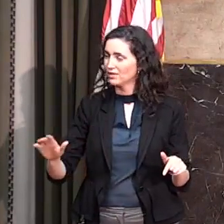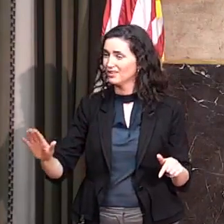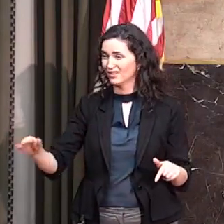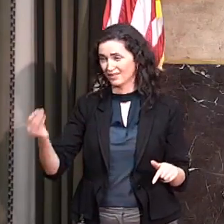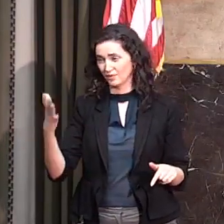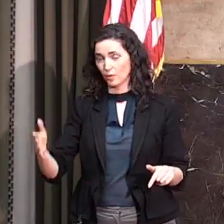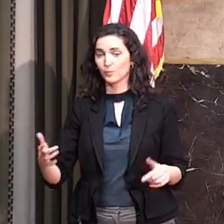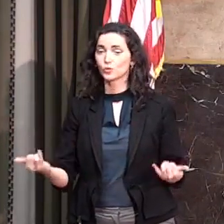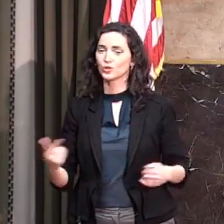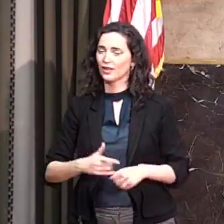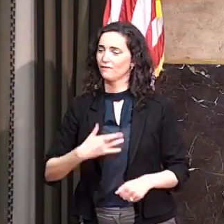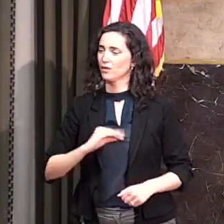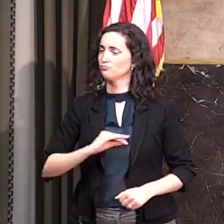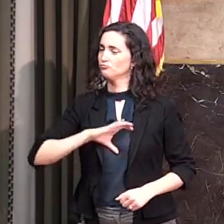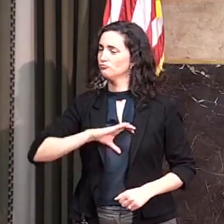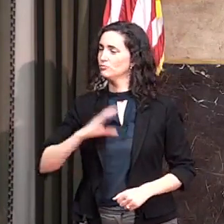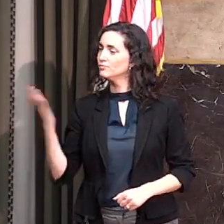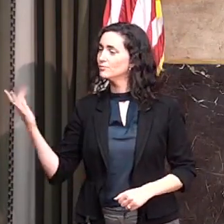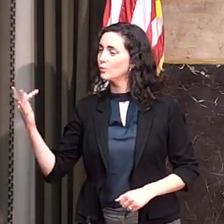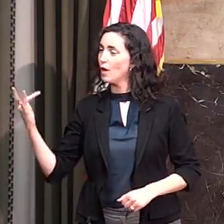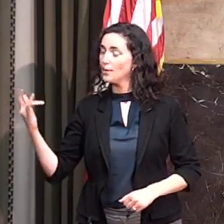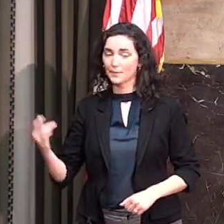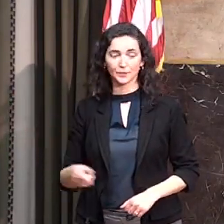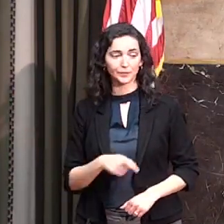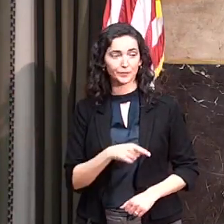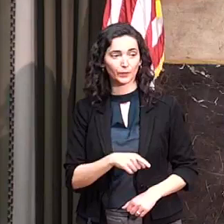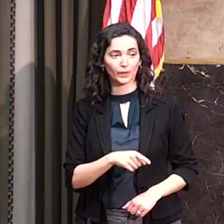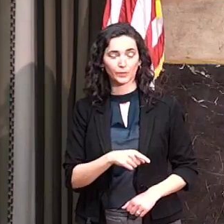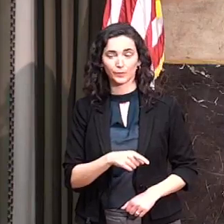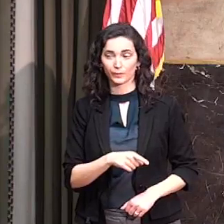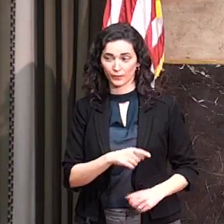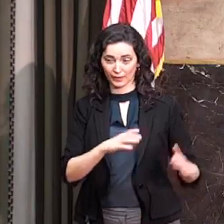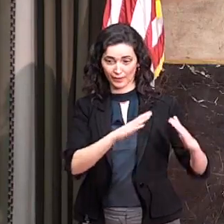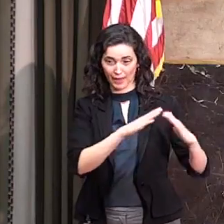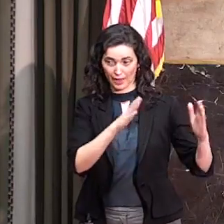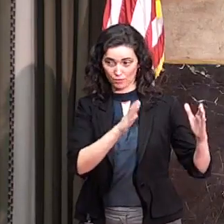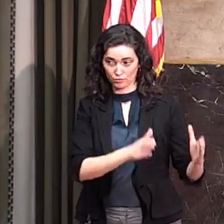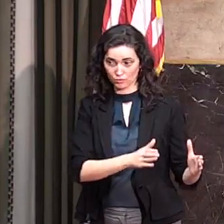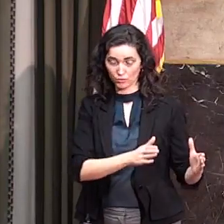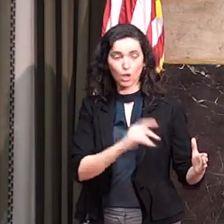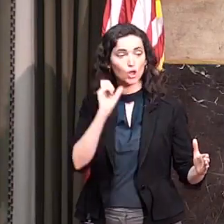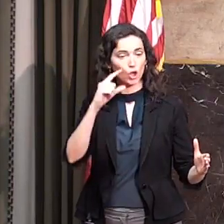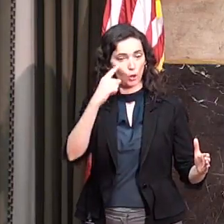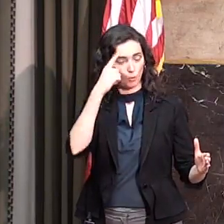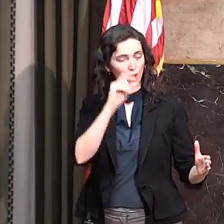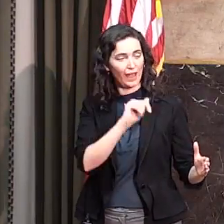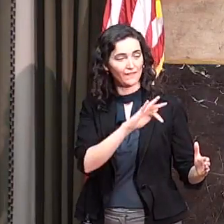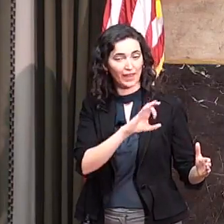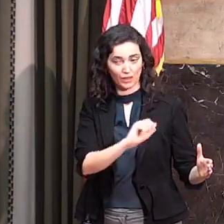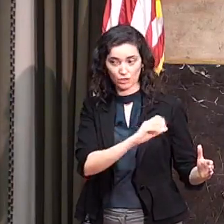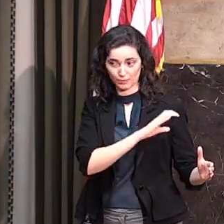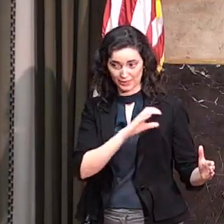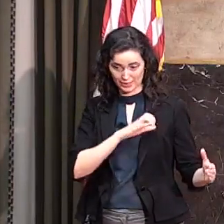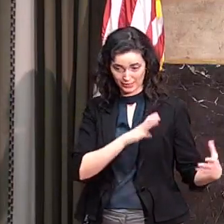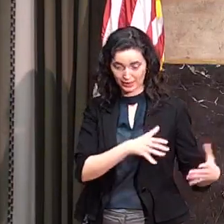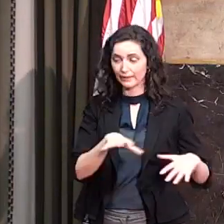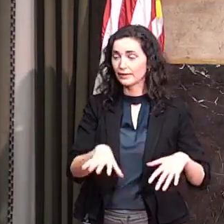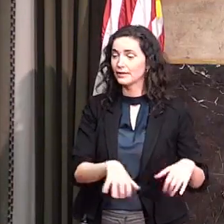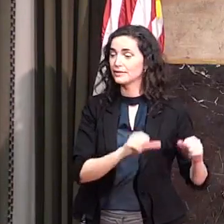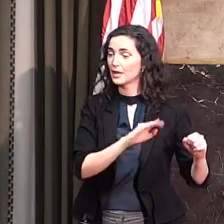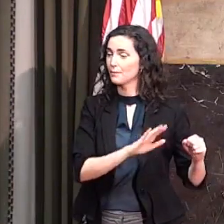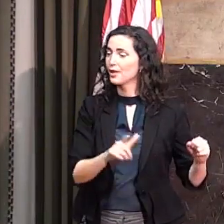I was heartened today because the House and Governmental Affairs Committee did take up a bill that was authored